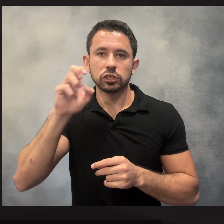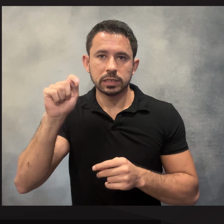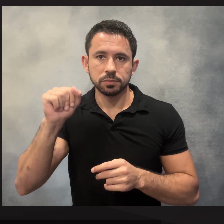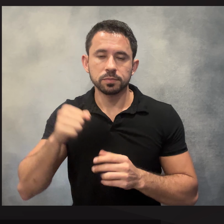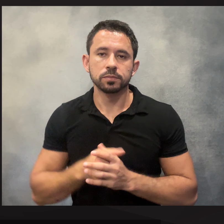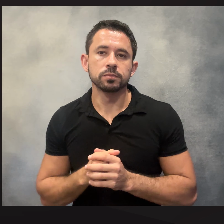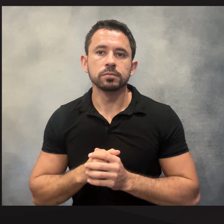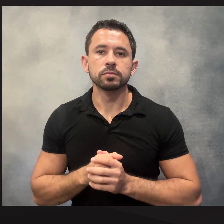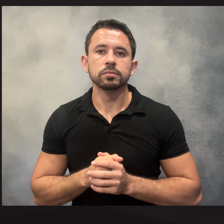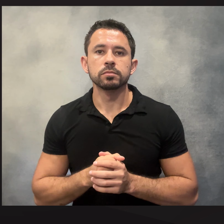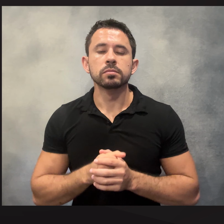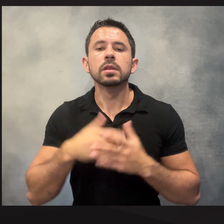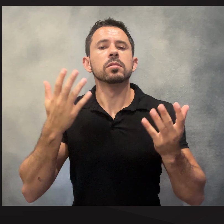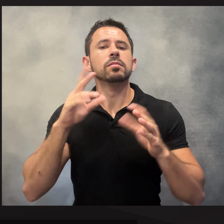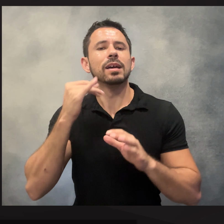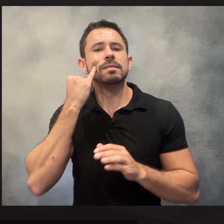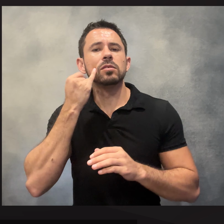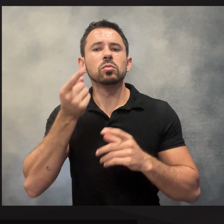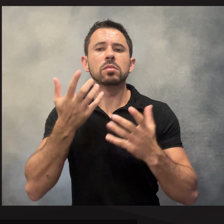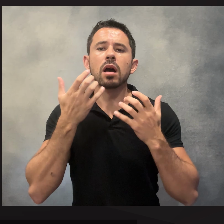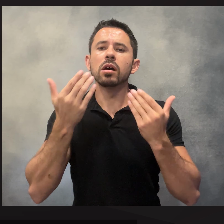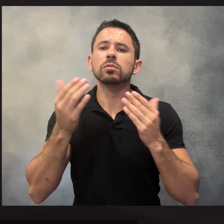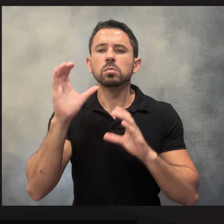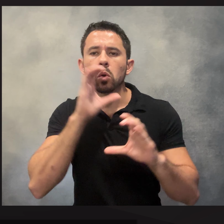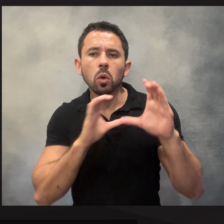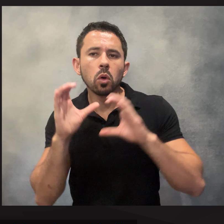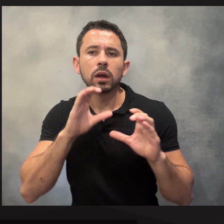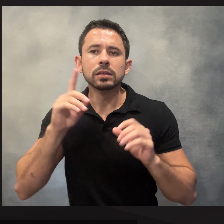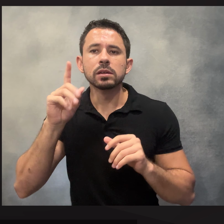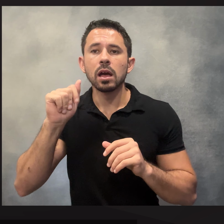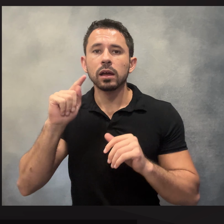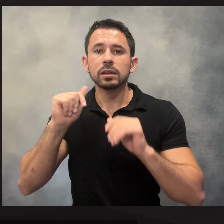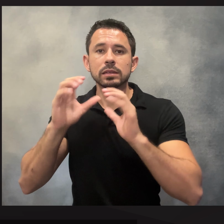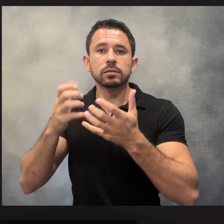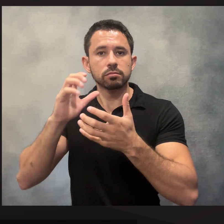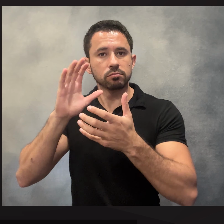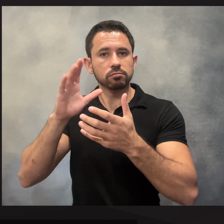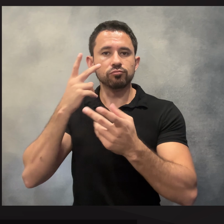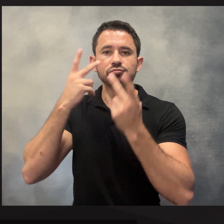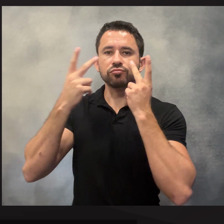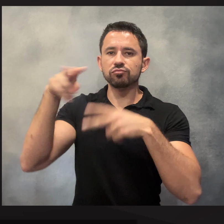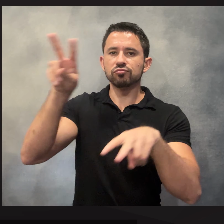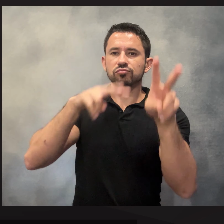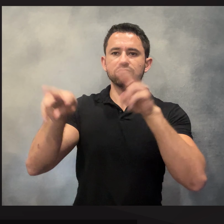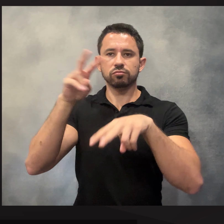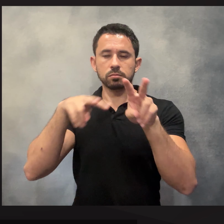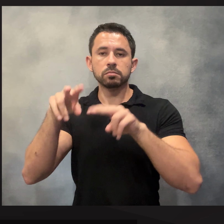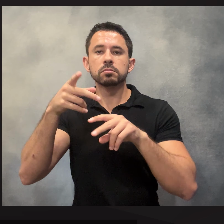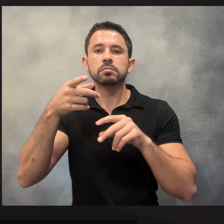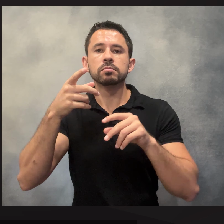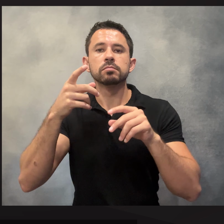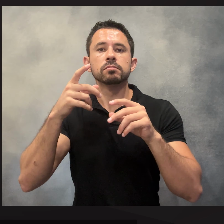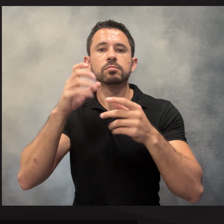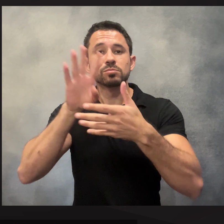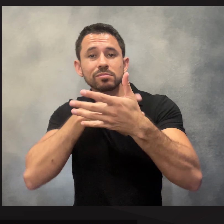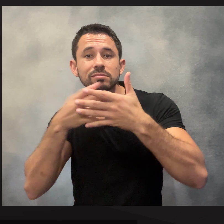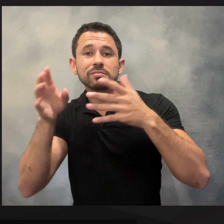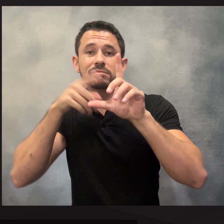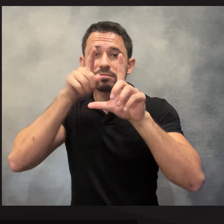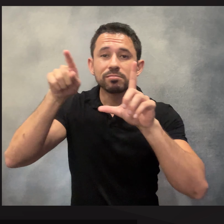If you want to explore a data set graphically, you can also easily create a visualization without